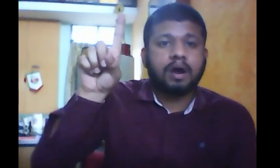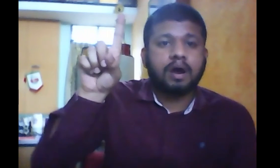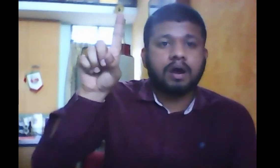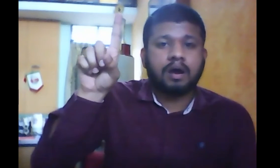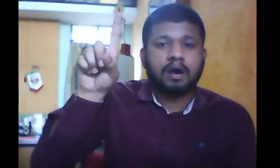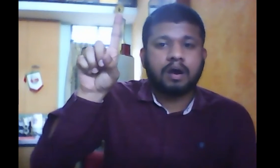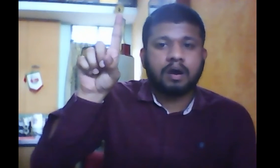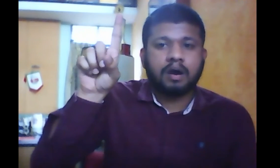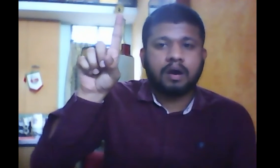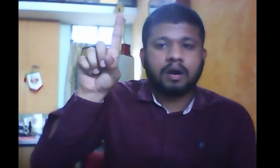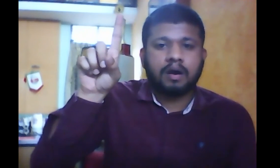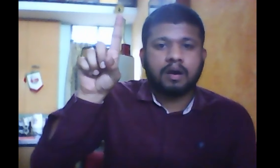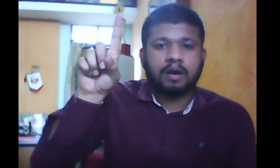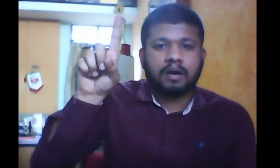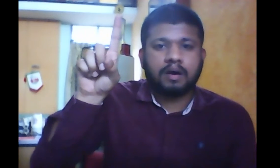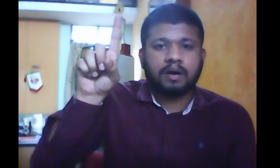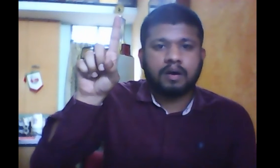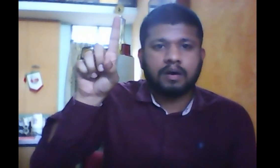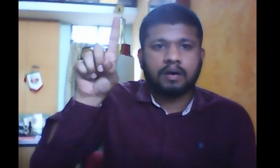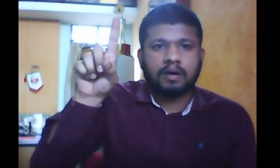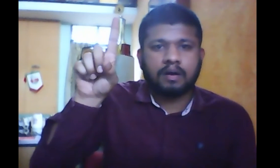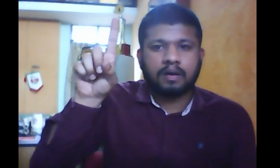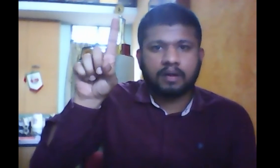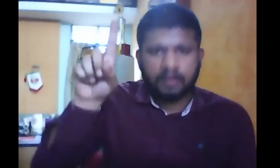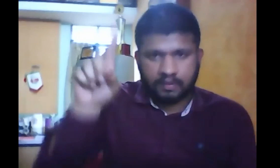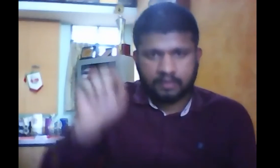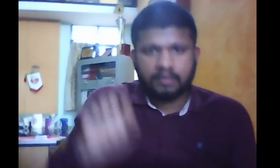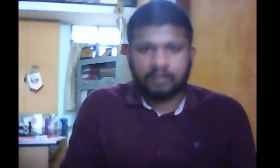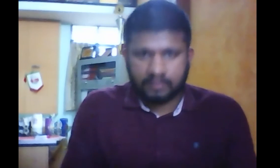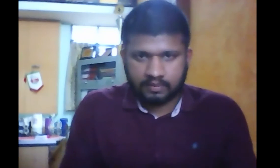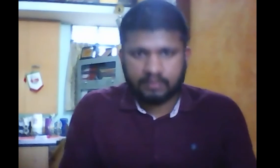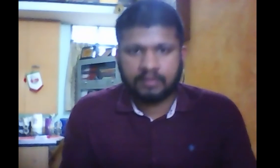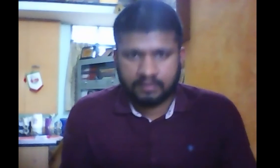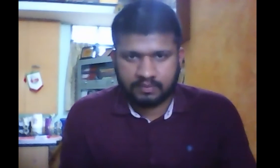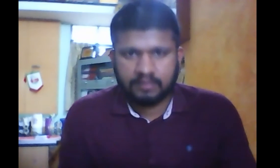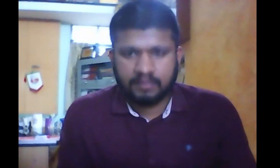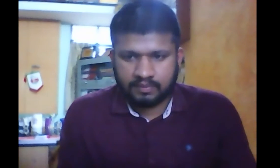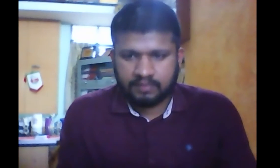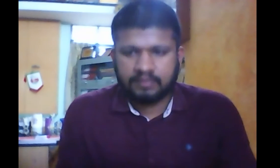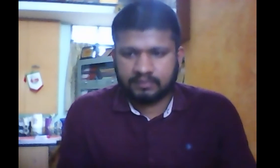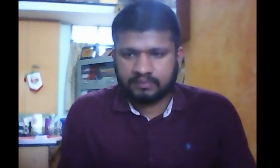Bad. Man, bad. Ganda. Bura. Bad. Right.